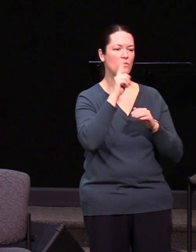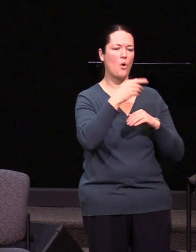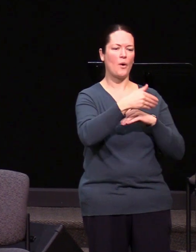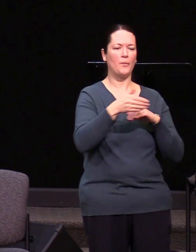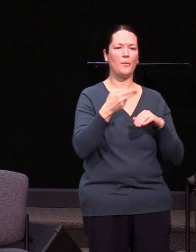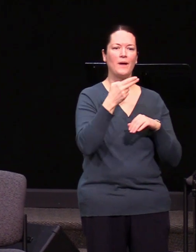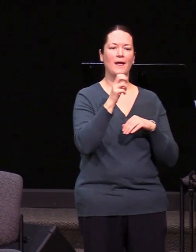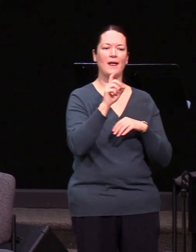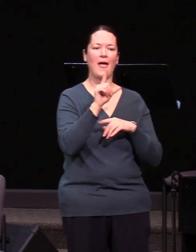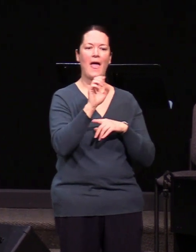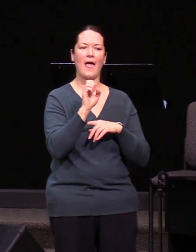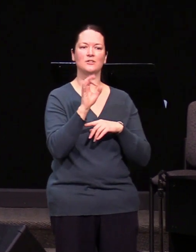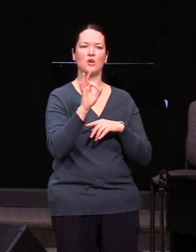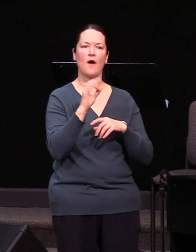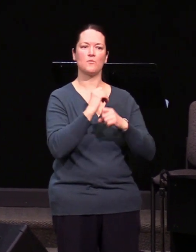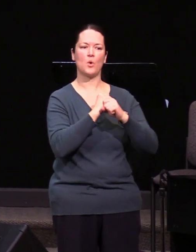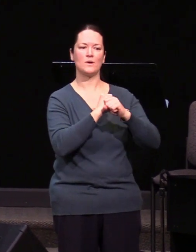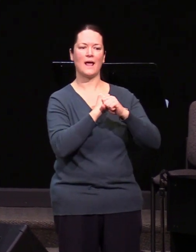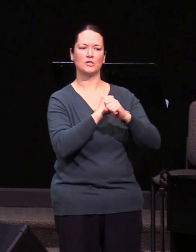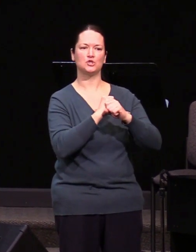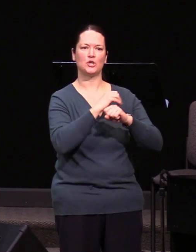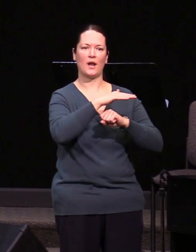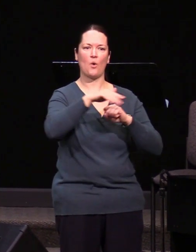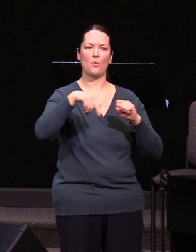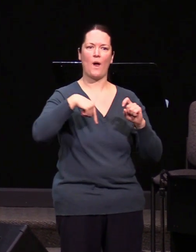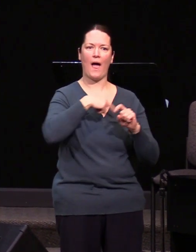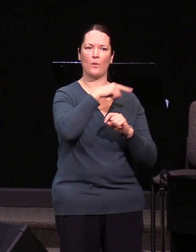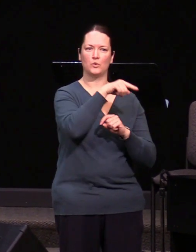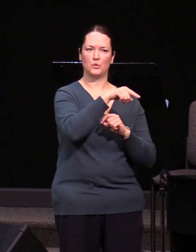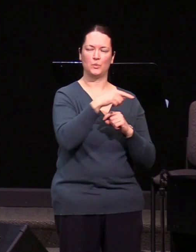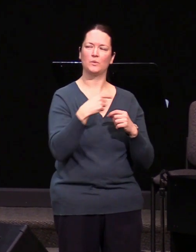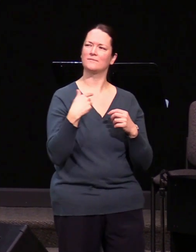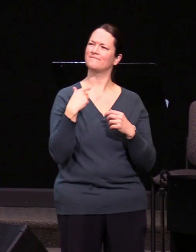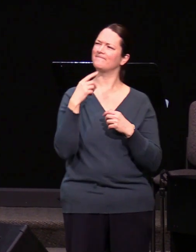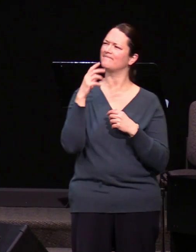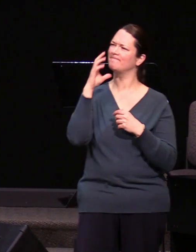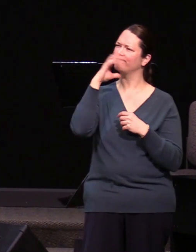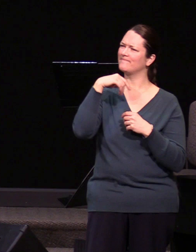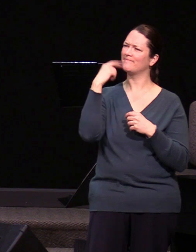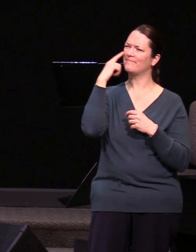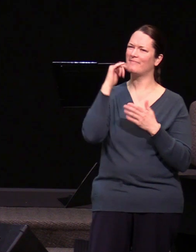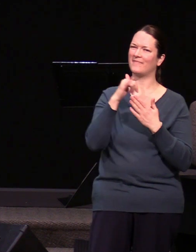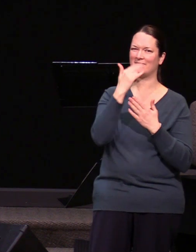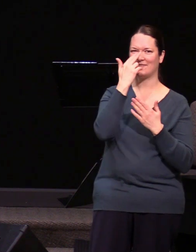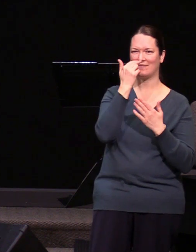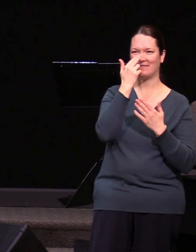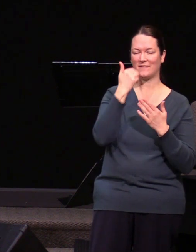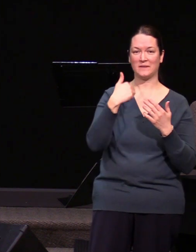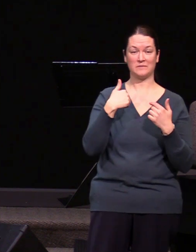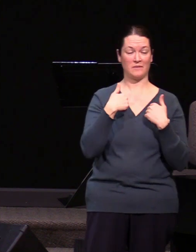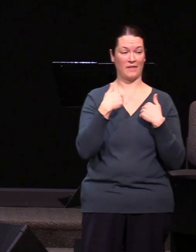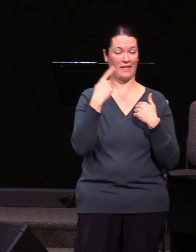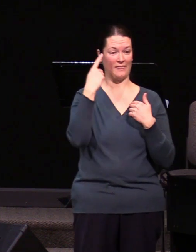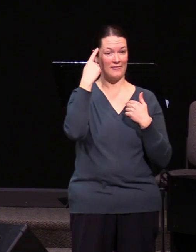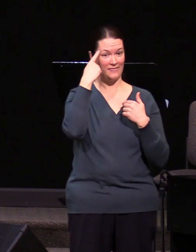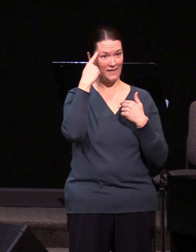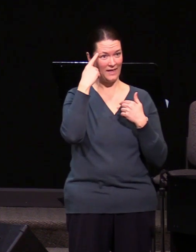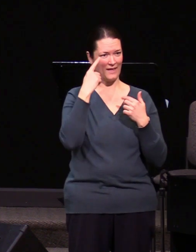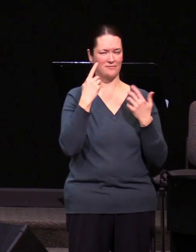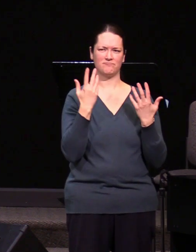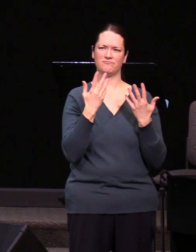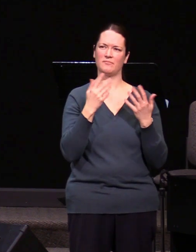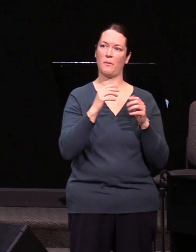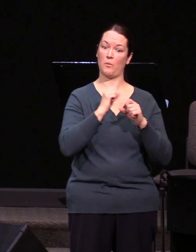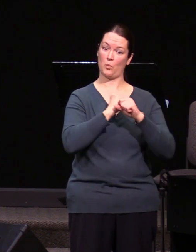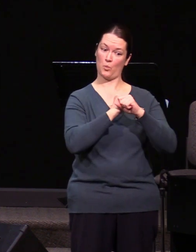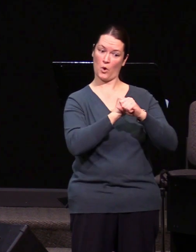protection around you, which I find funny, because when I think of